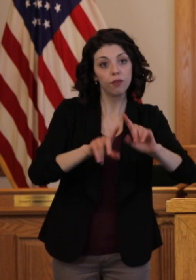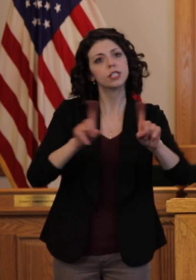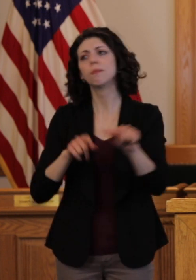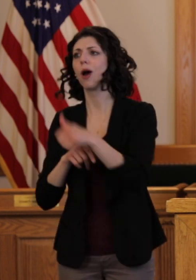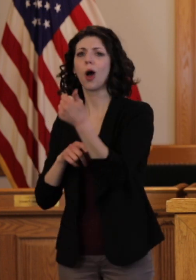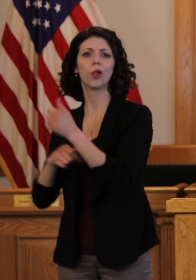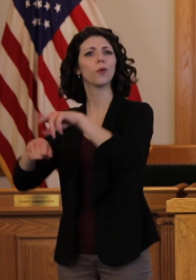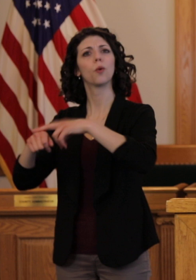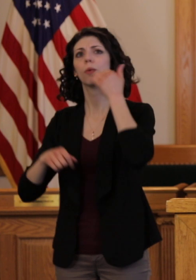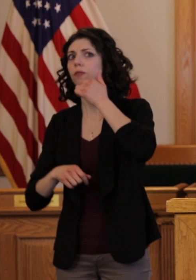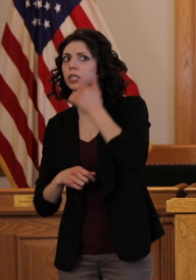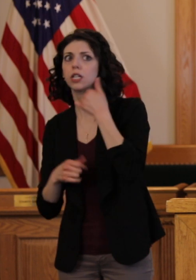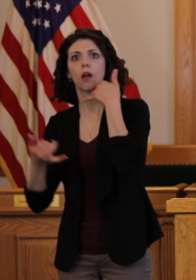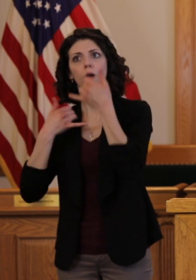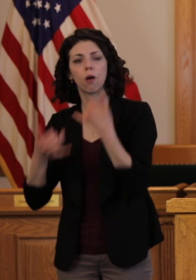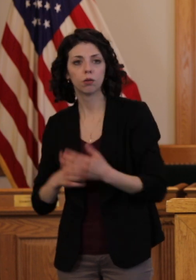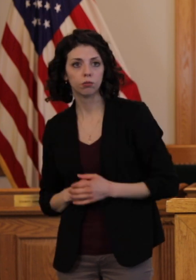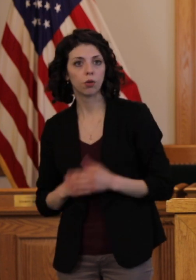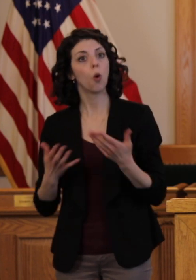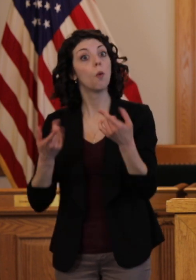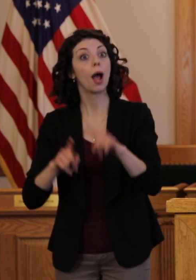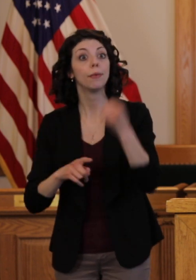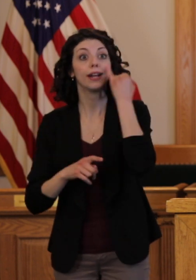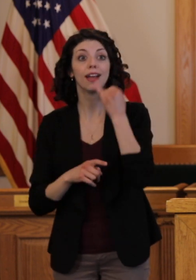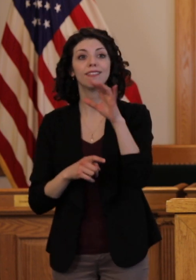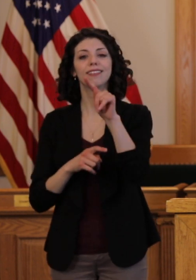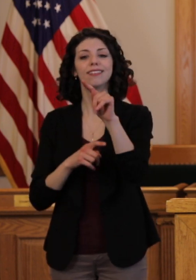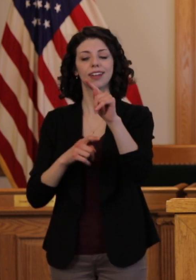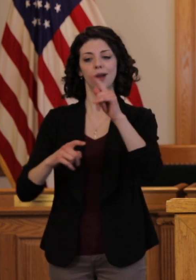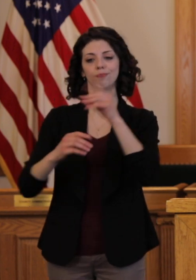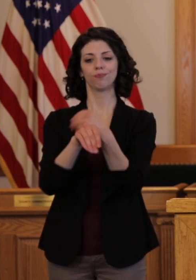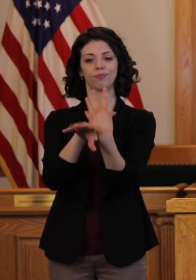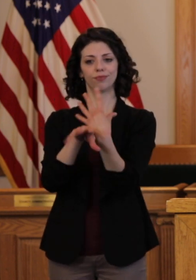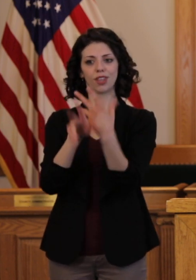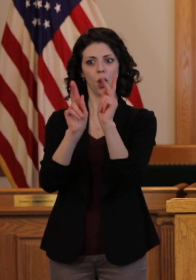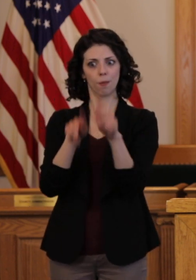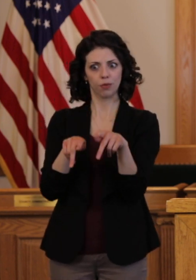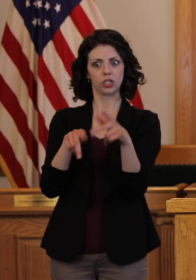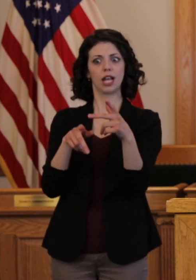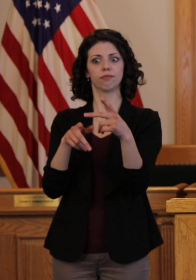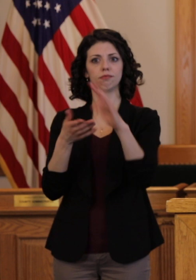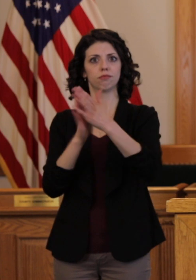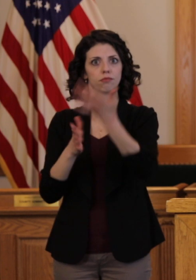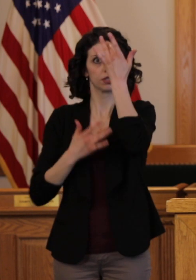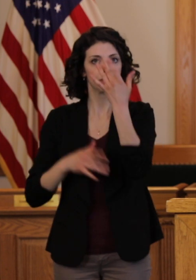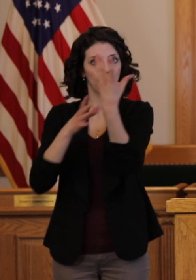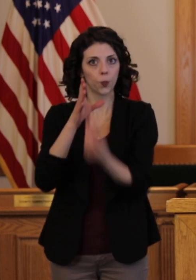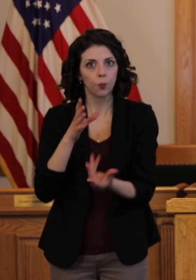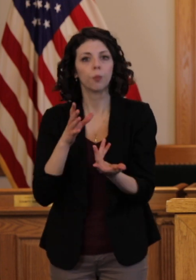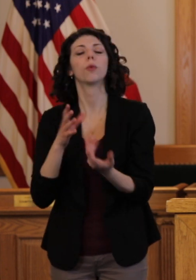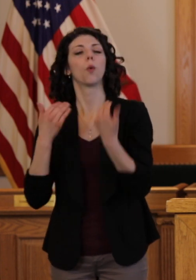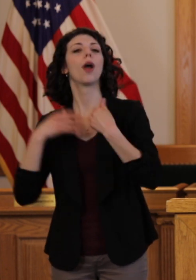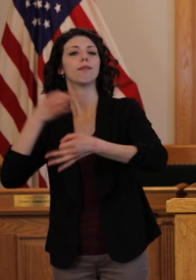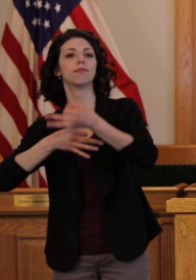receive. What would happen if a 911 telecommunicator gets sick? To plan for that, we have a screening process in place for our